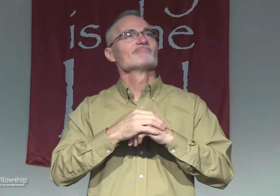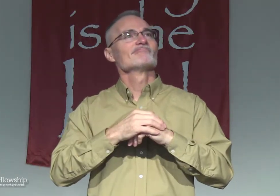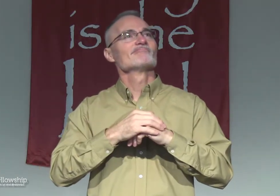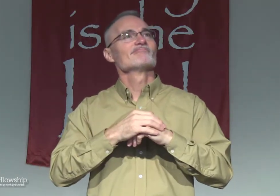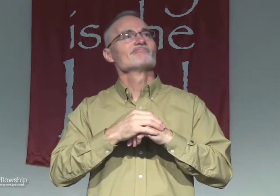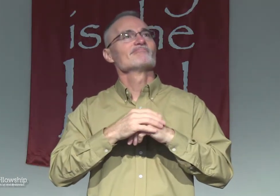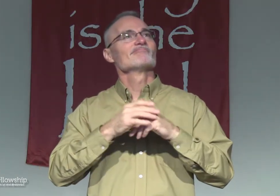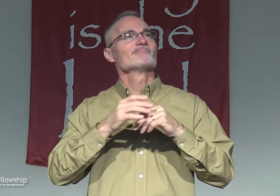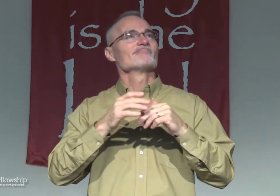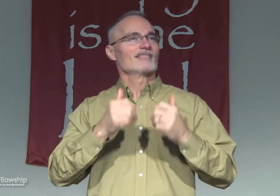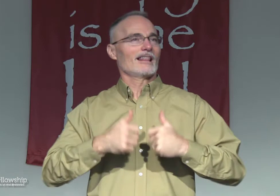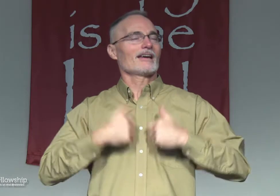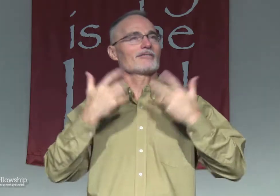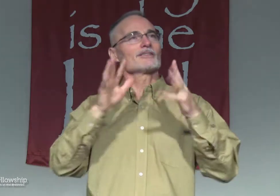and running things.